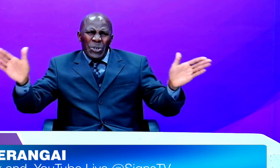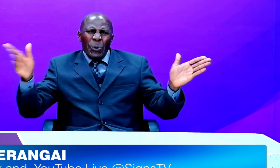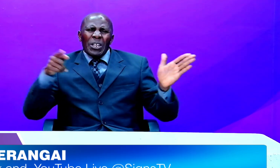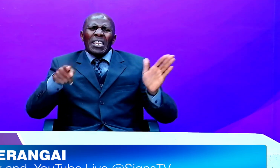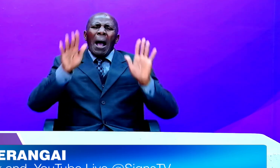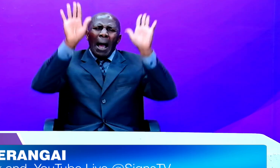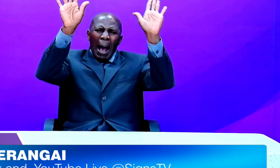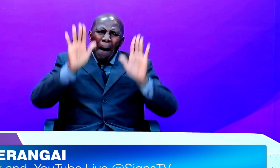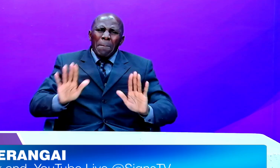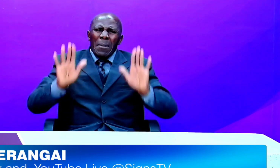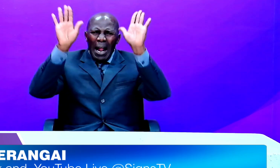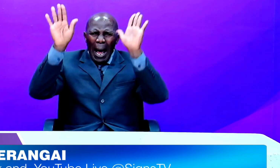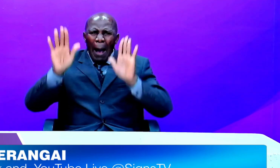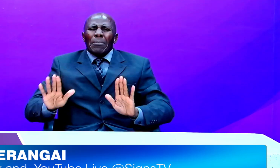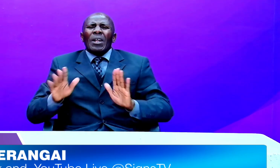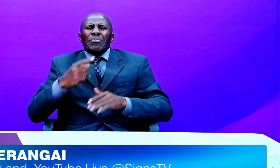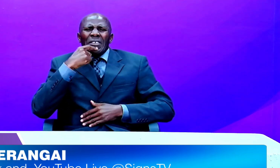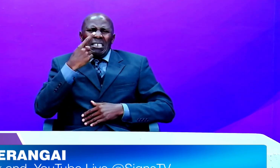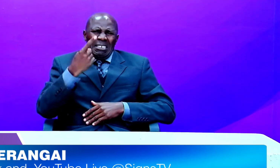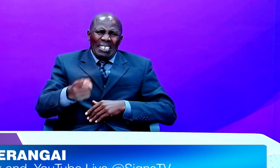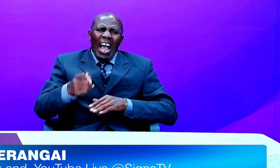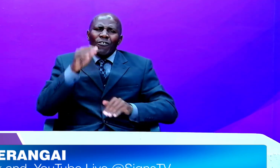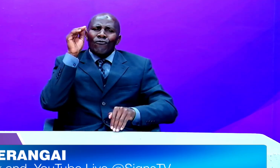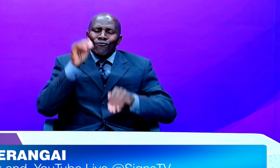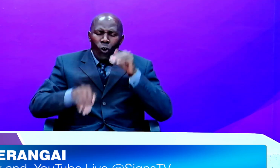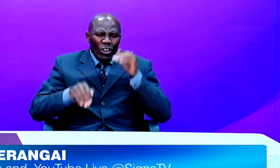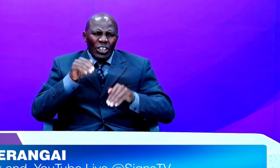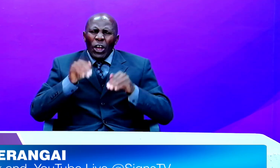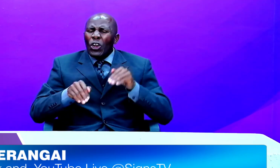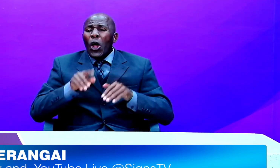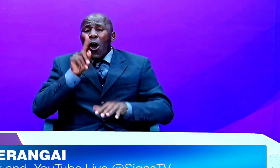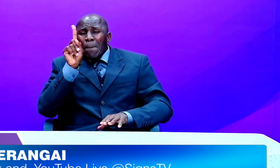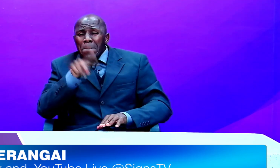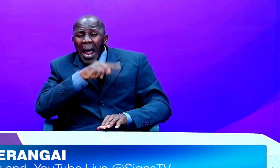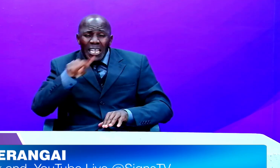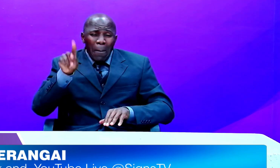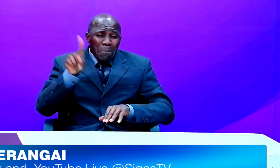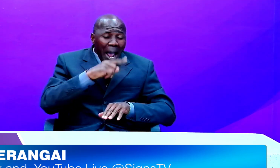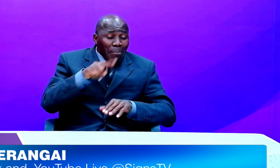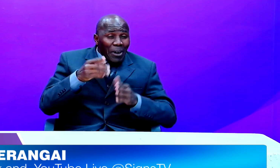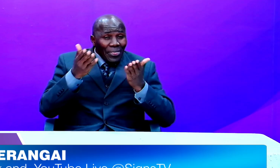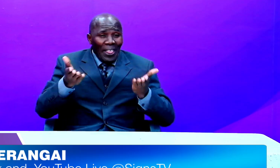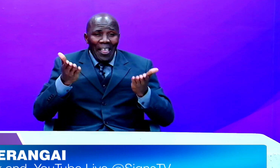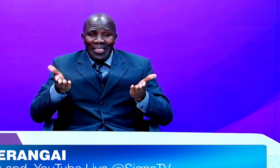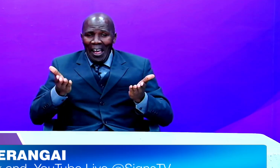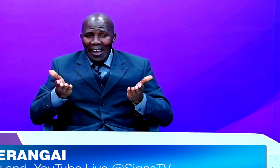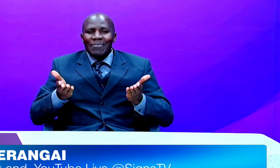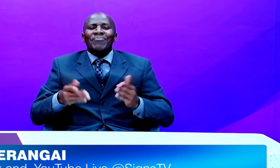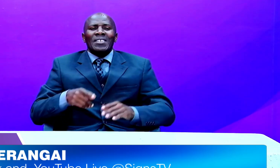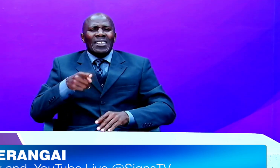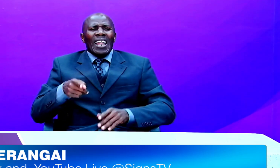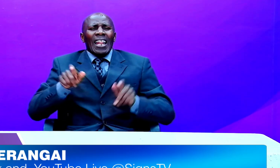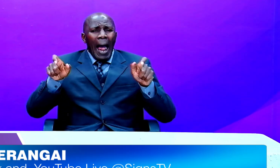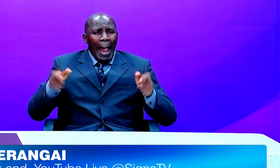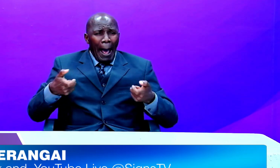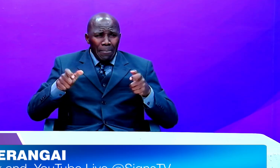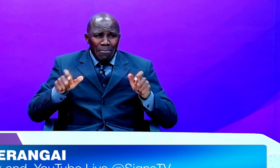termed as unacceptable and reckless premature campaigns and allegations of election